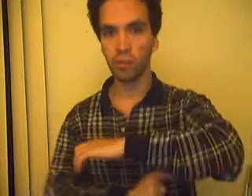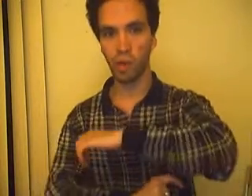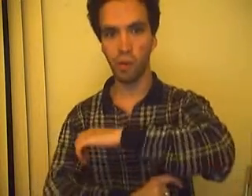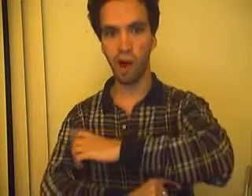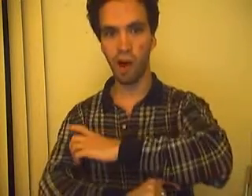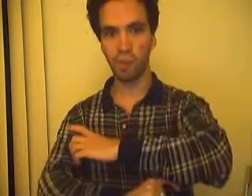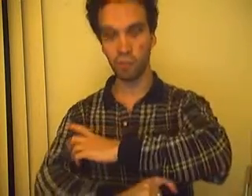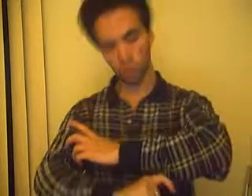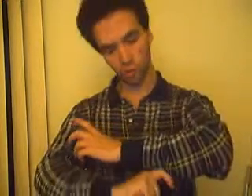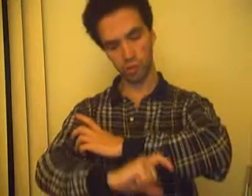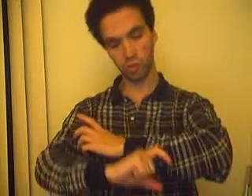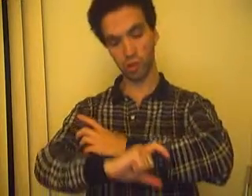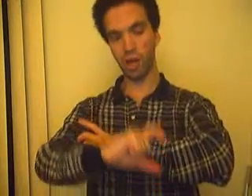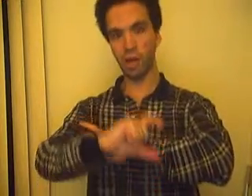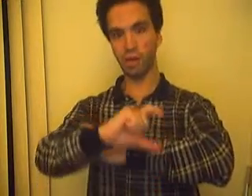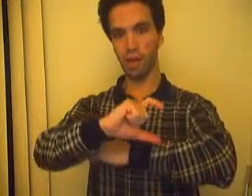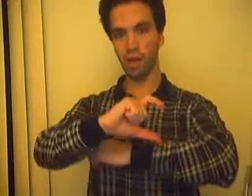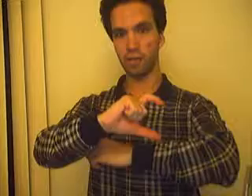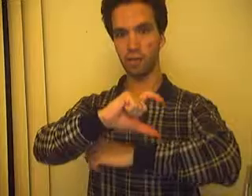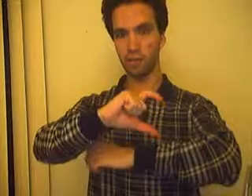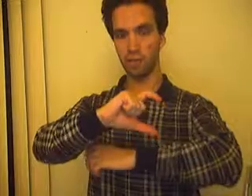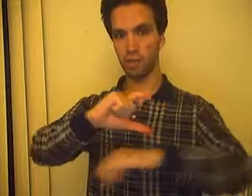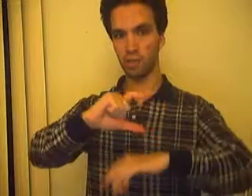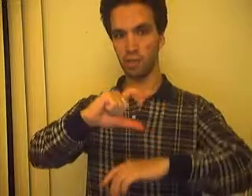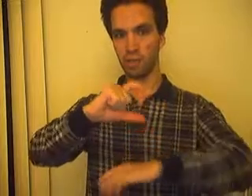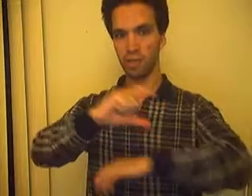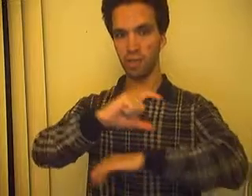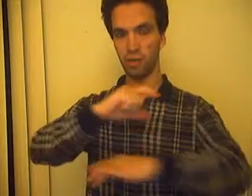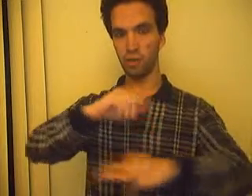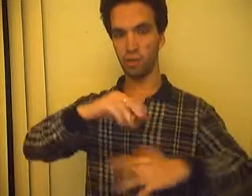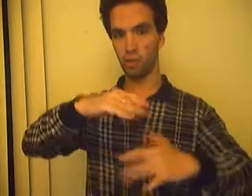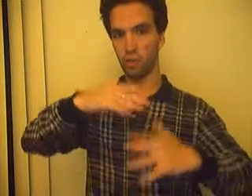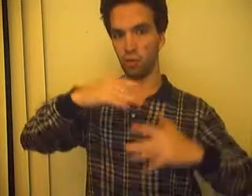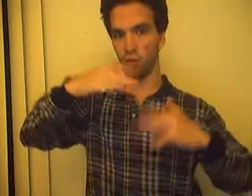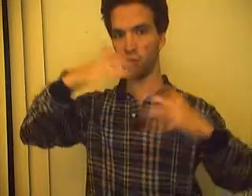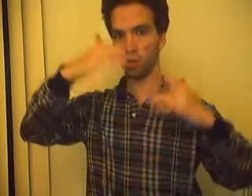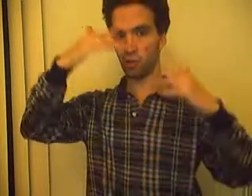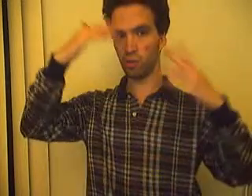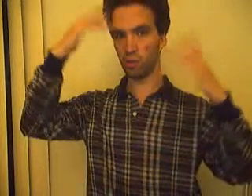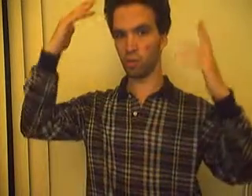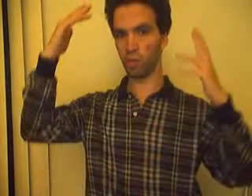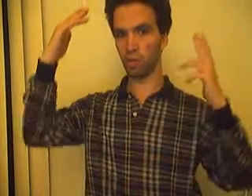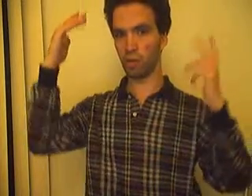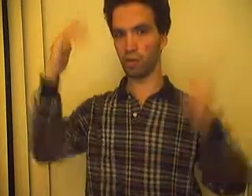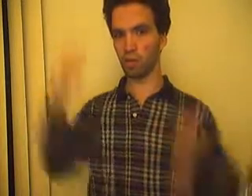So I'm just going to elide that into